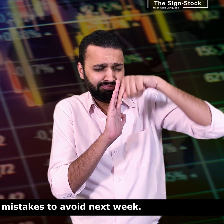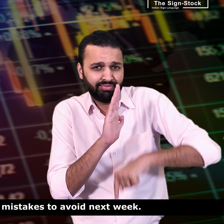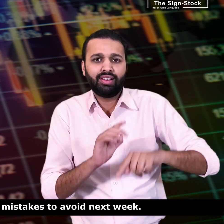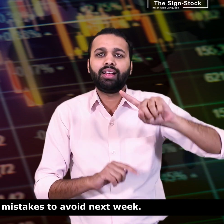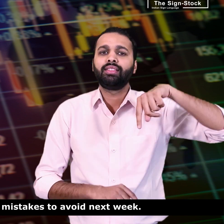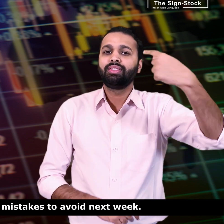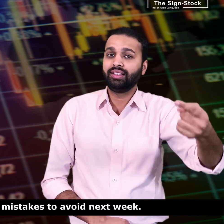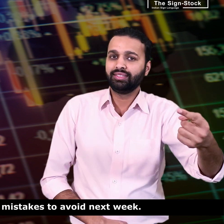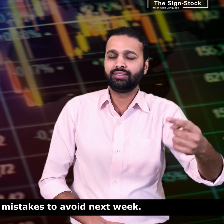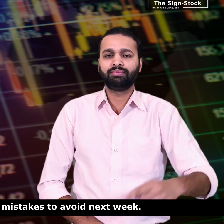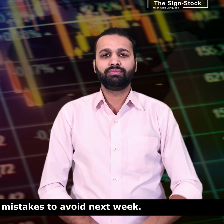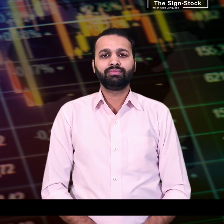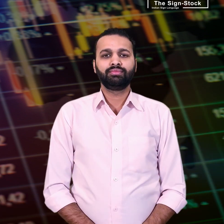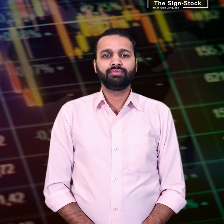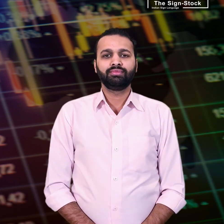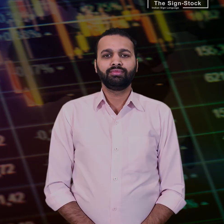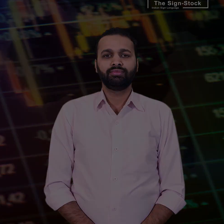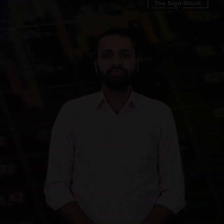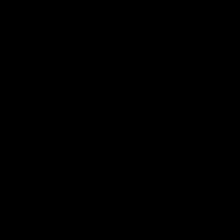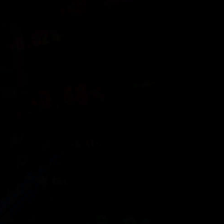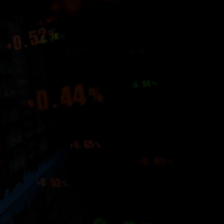We next week.